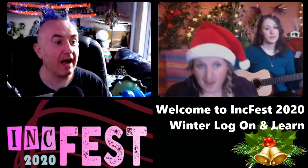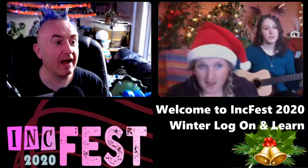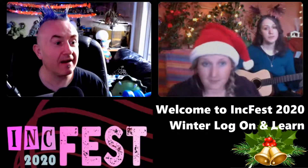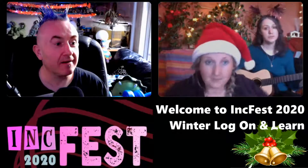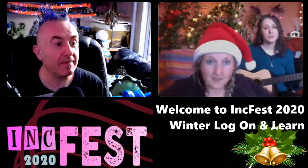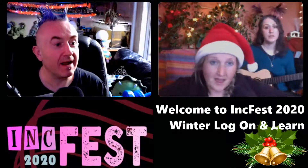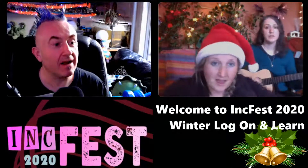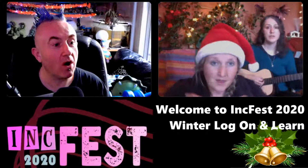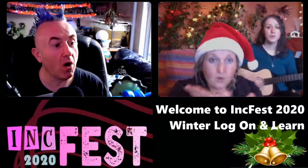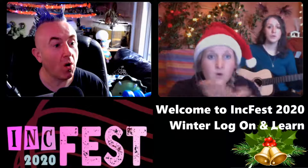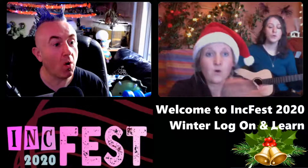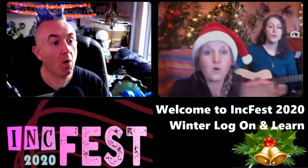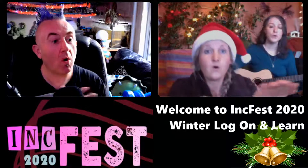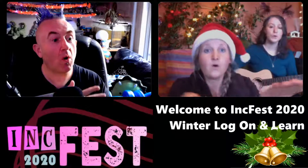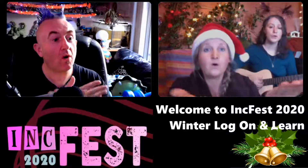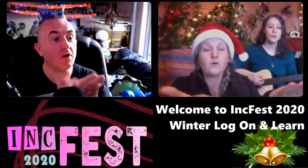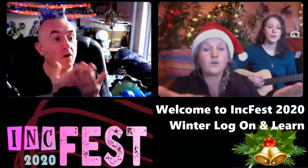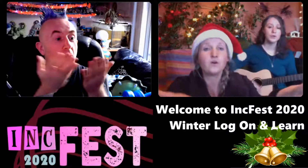and may all your